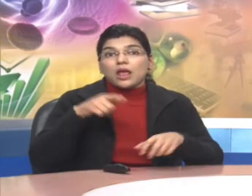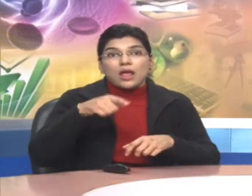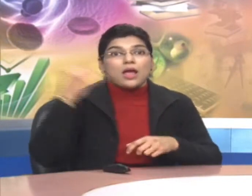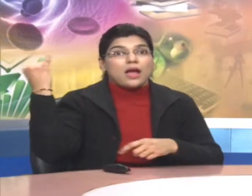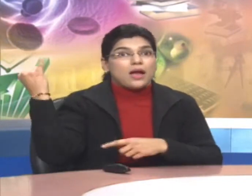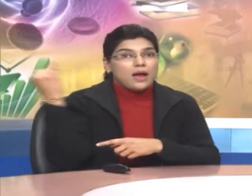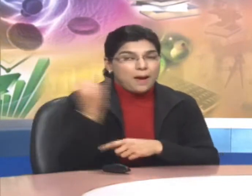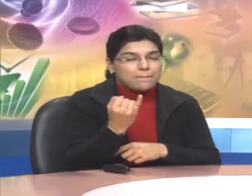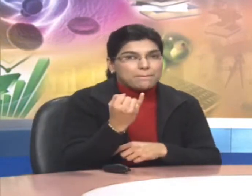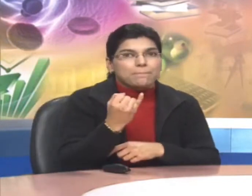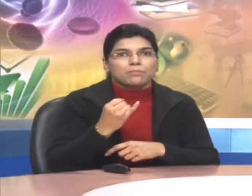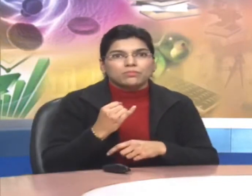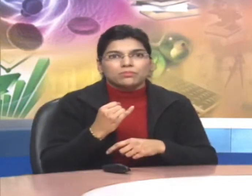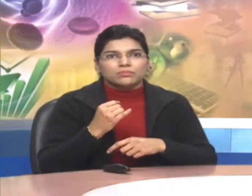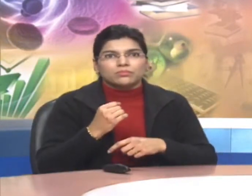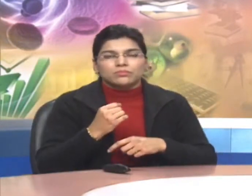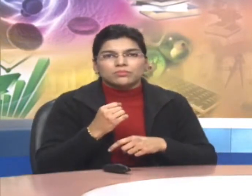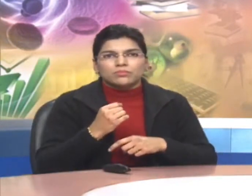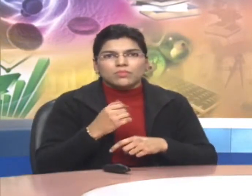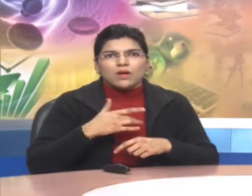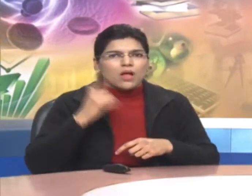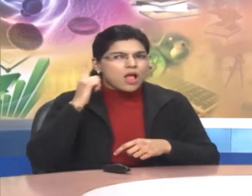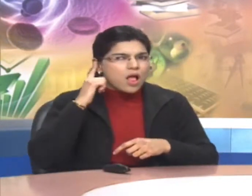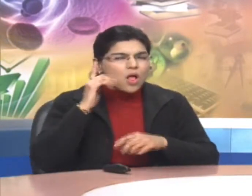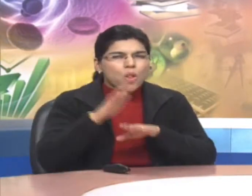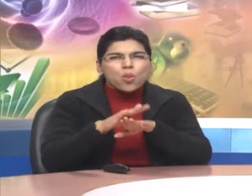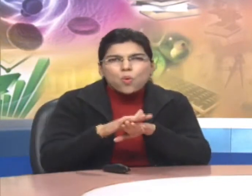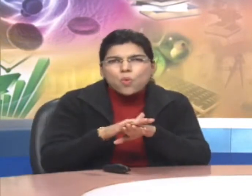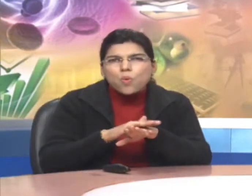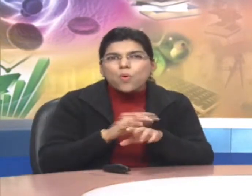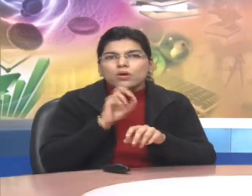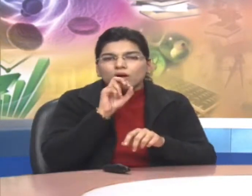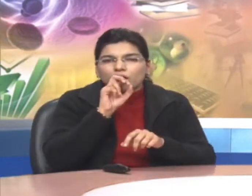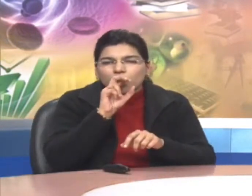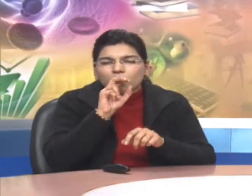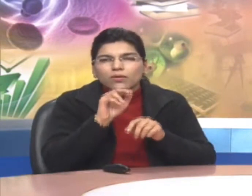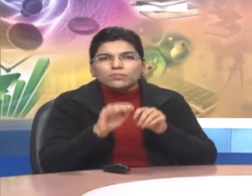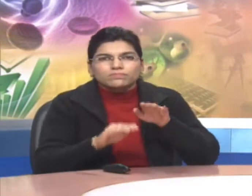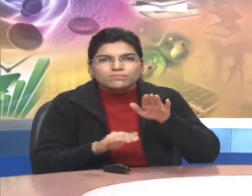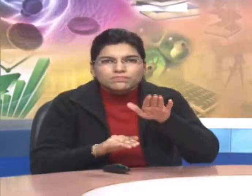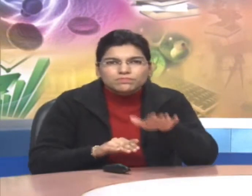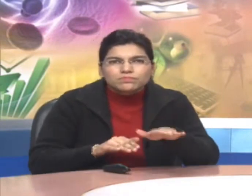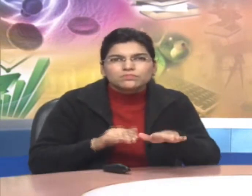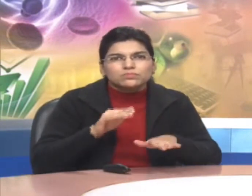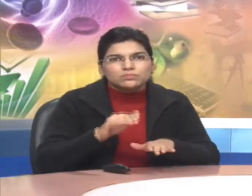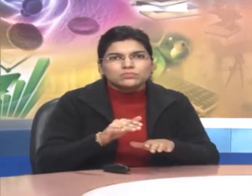A low grunt resounded from the top of the cutting.